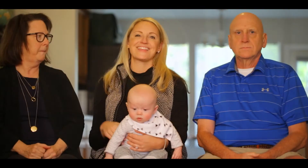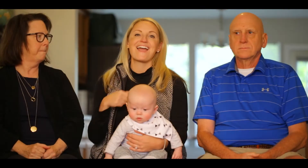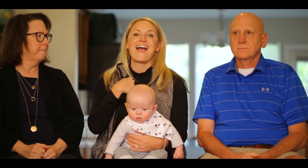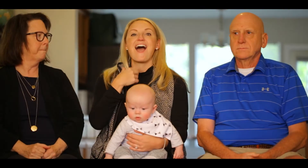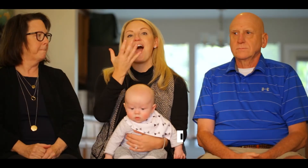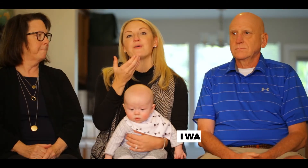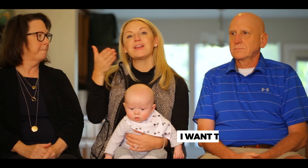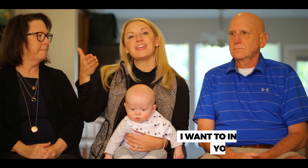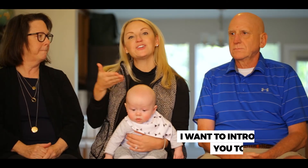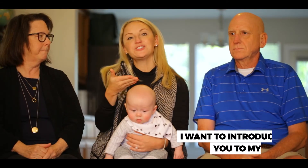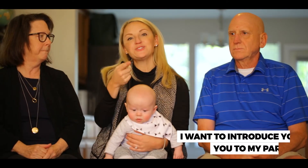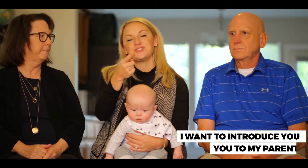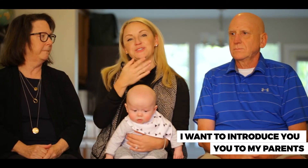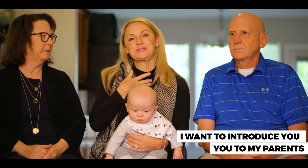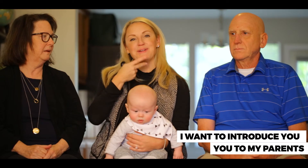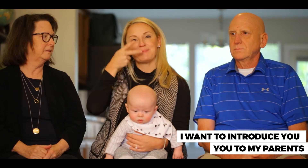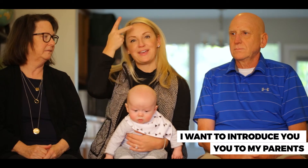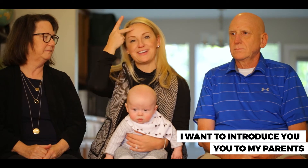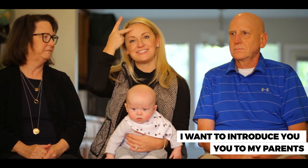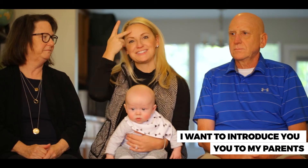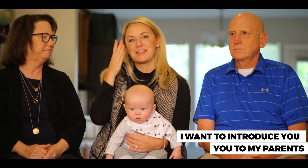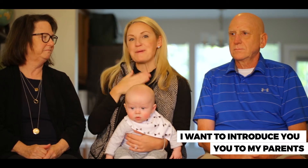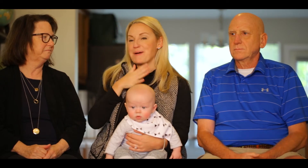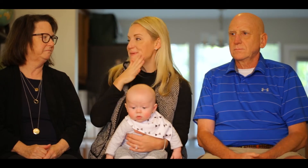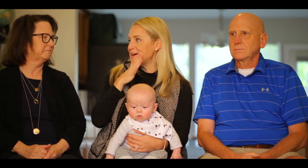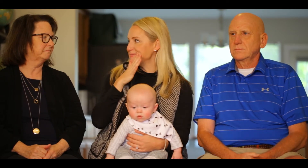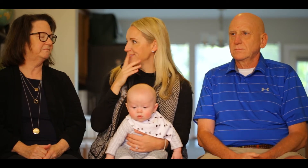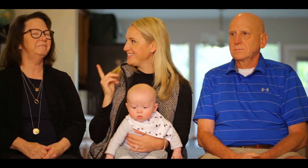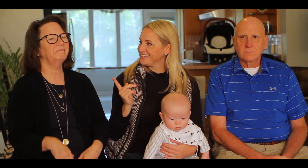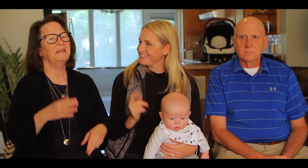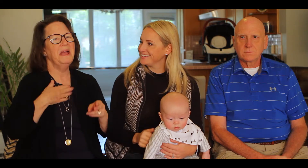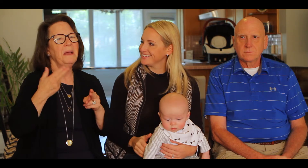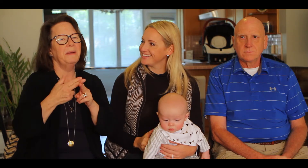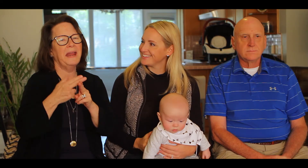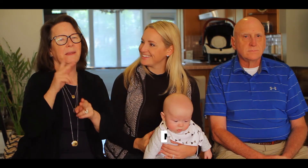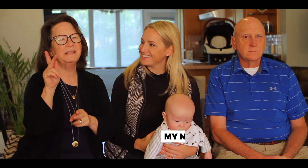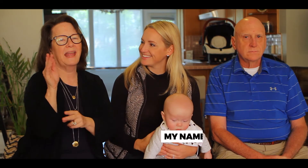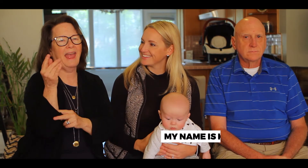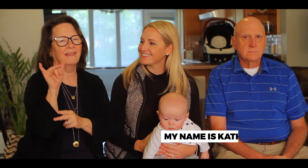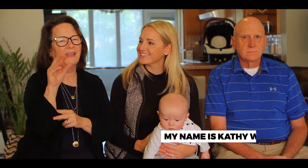I want to introduce you to my parents. My mom. My name is Kathy.